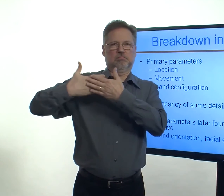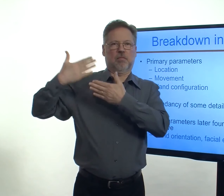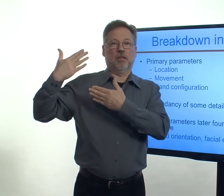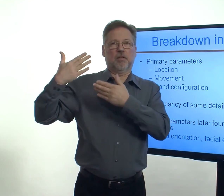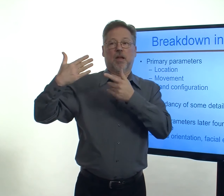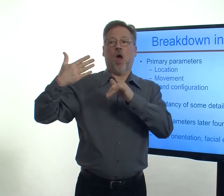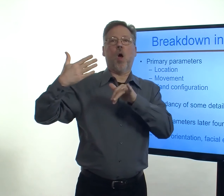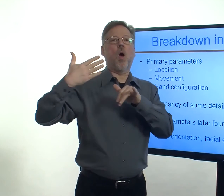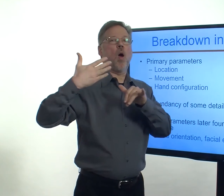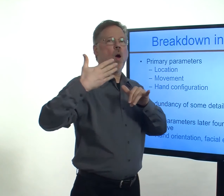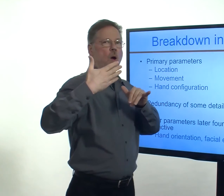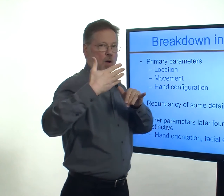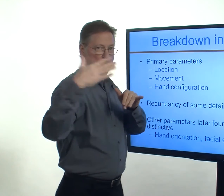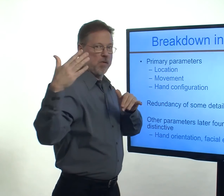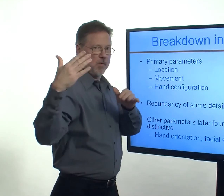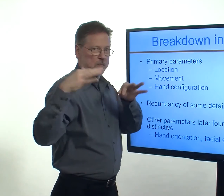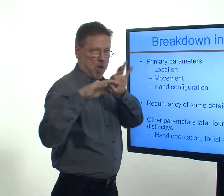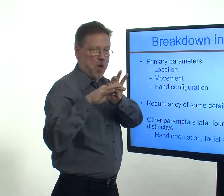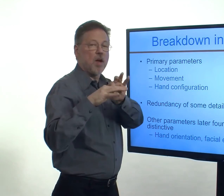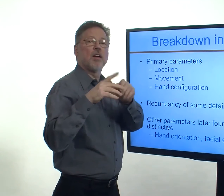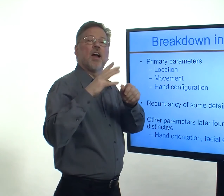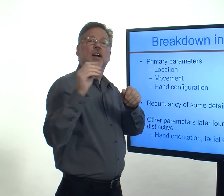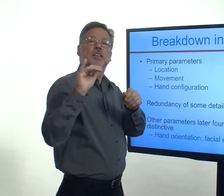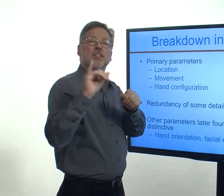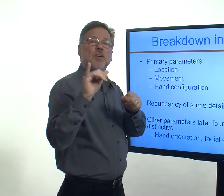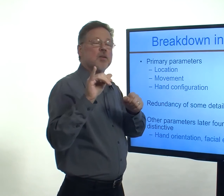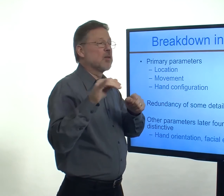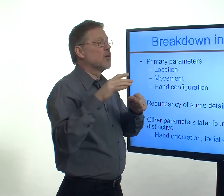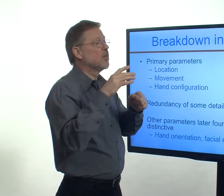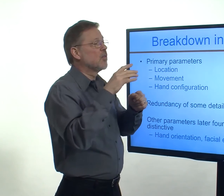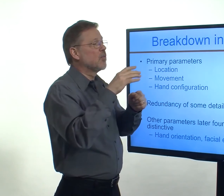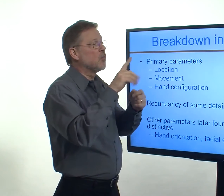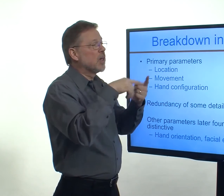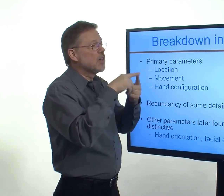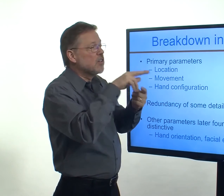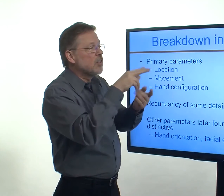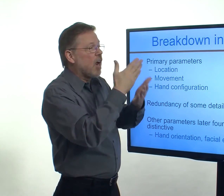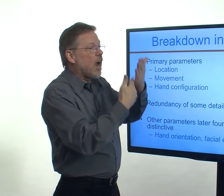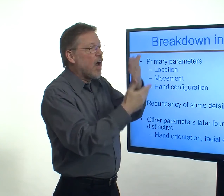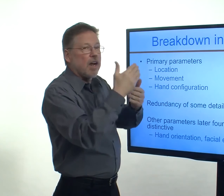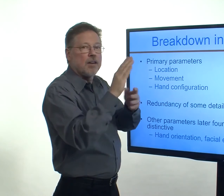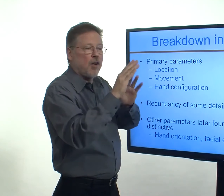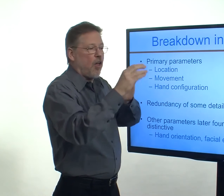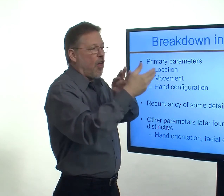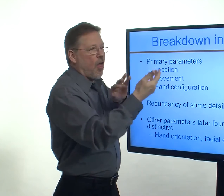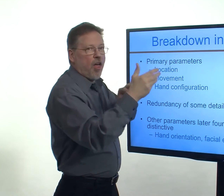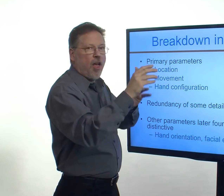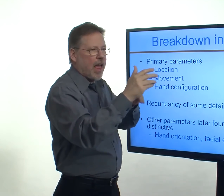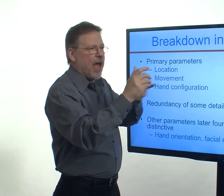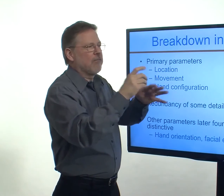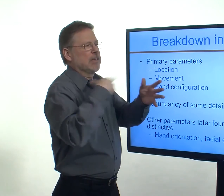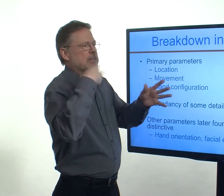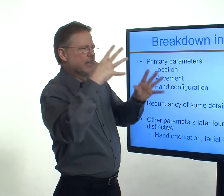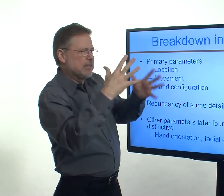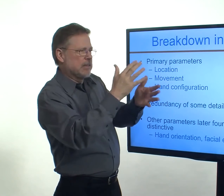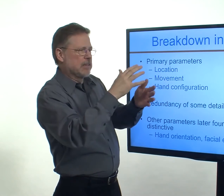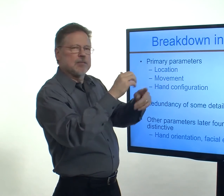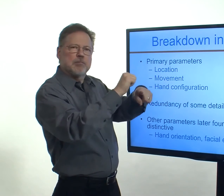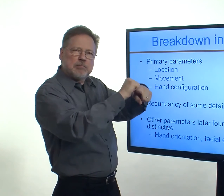body. So we knew the viewing angle was important. And also, when looking at hand orientation, we also had